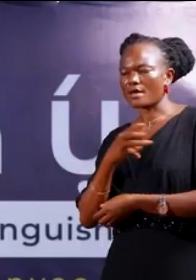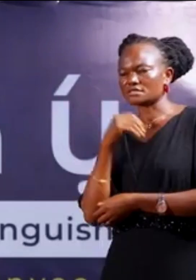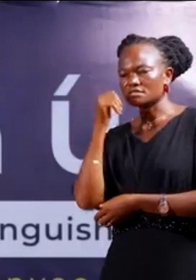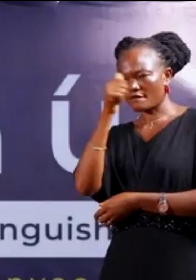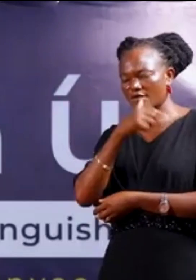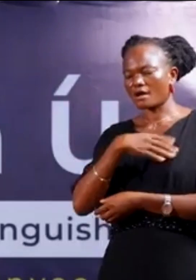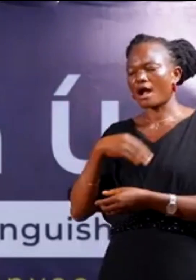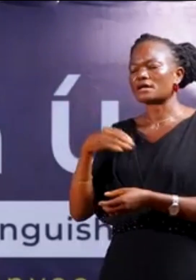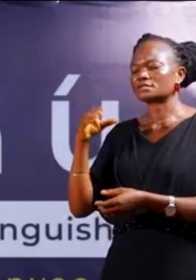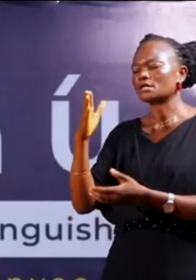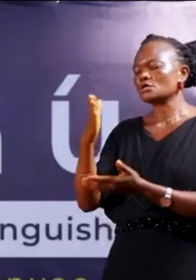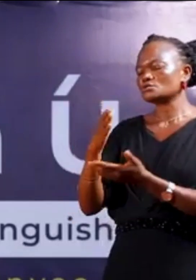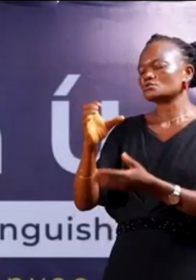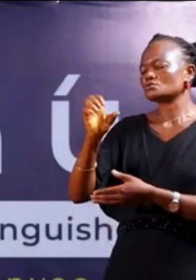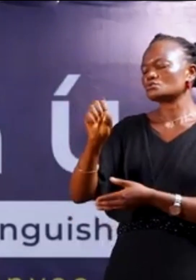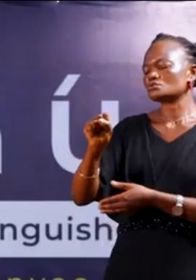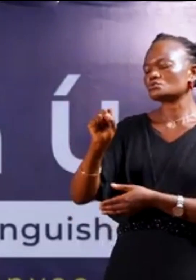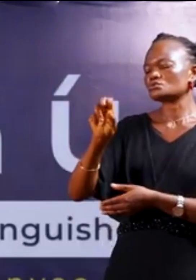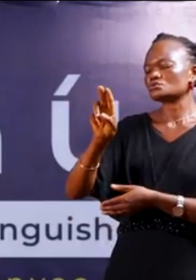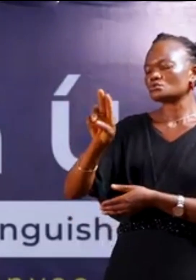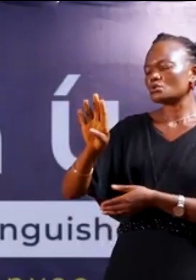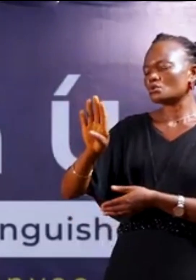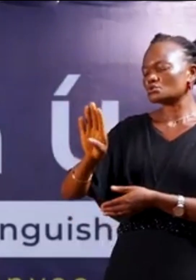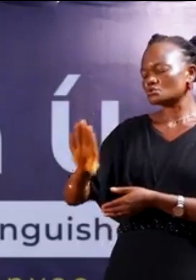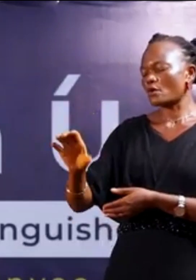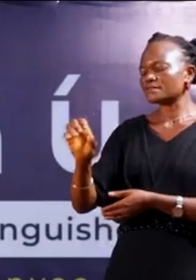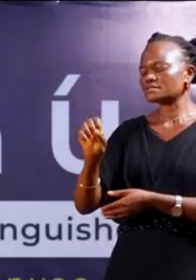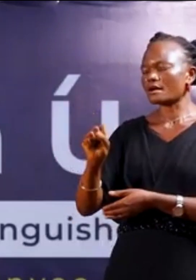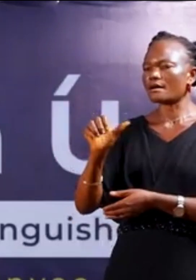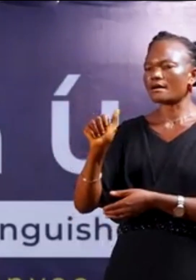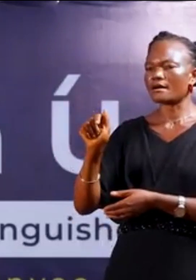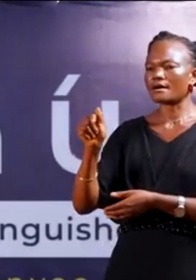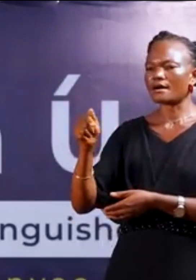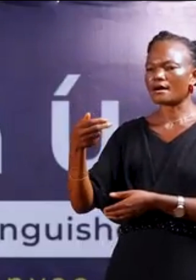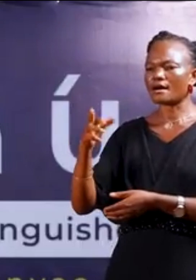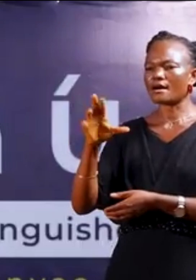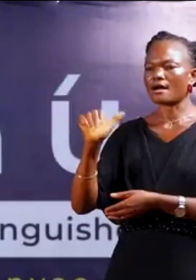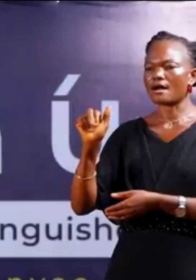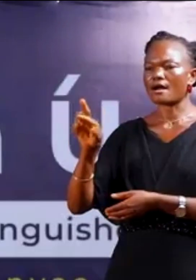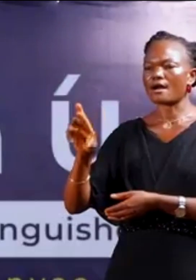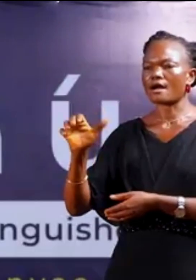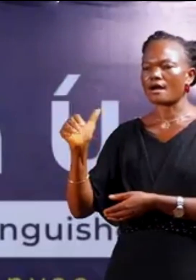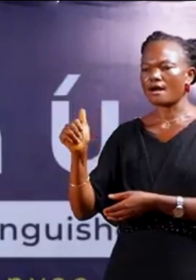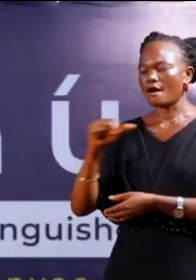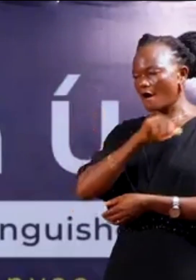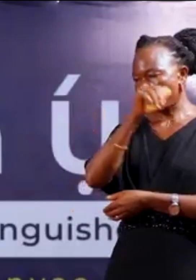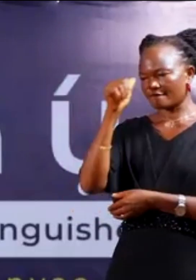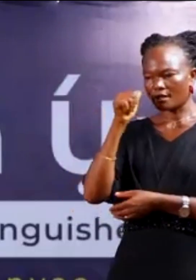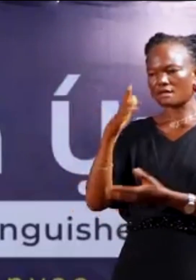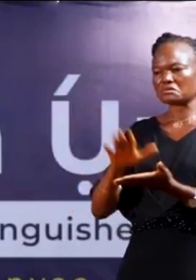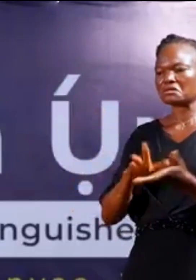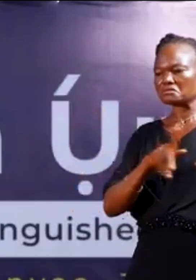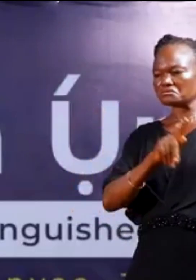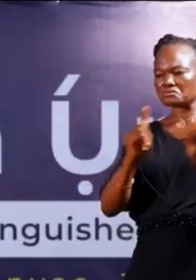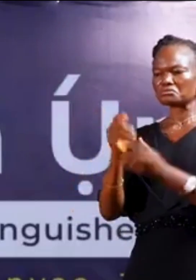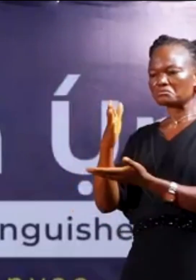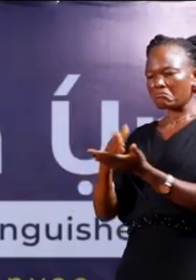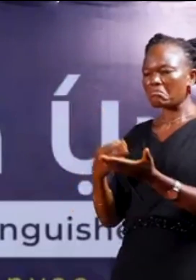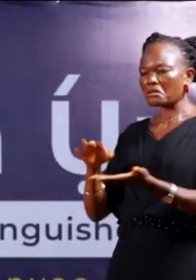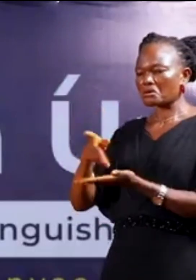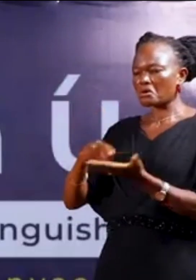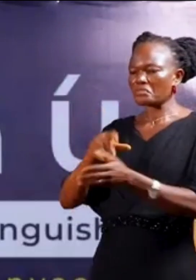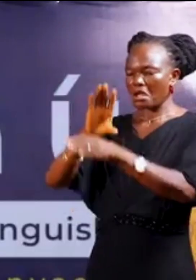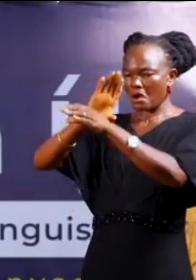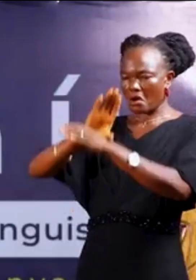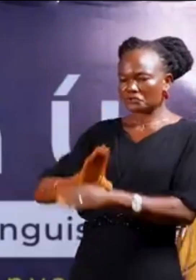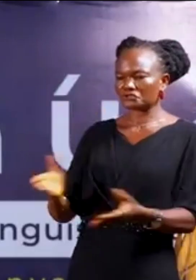Africa. The Igbo transmitted aspects of their culture, including the yam culture. Here